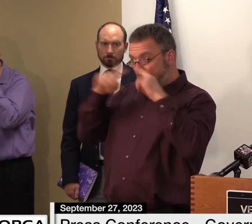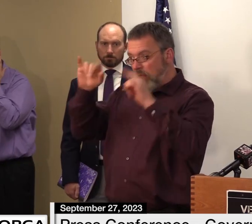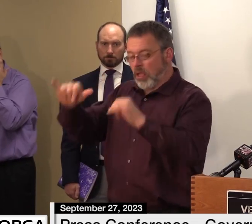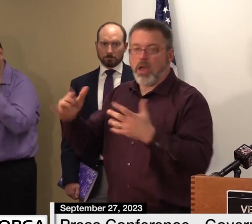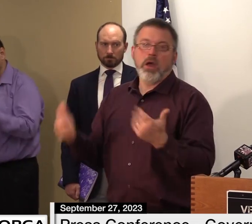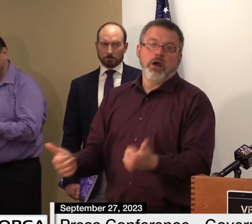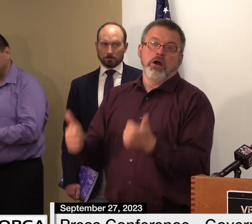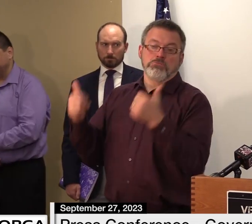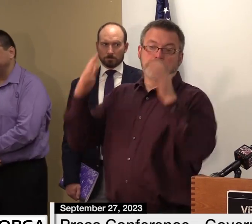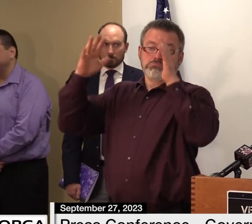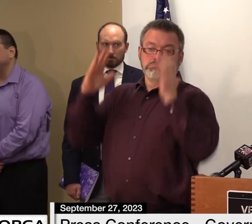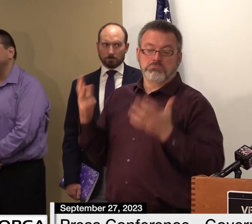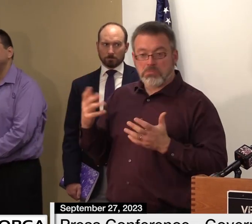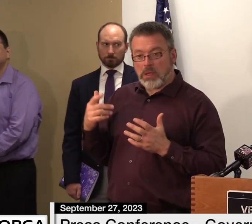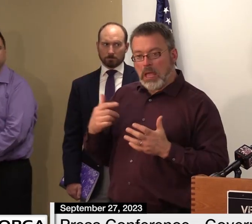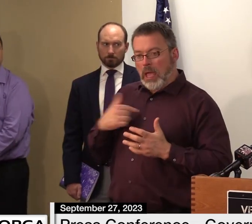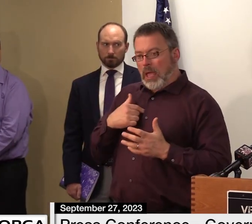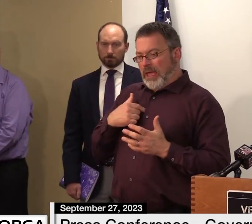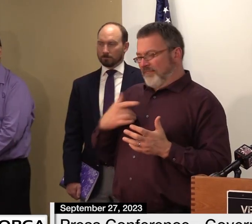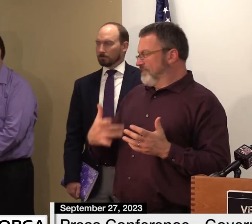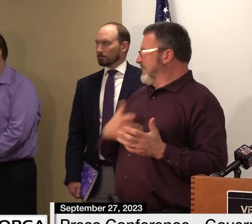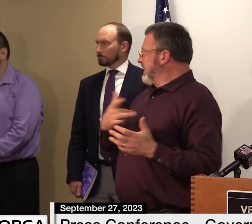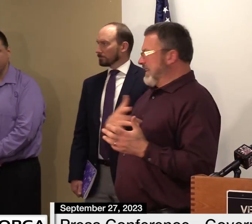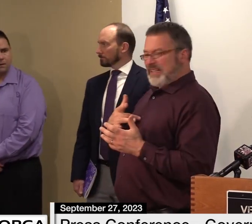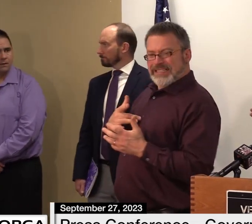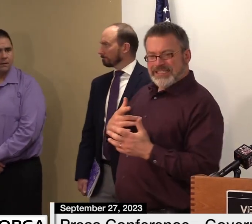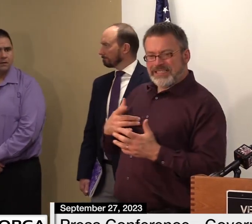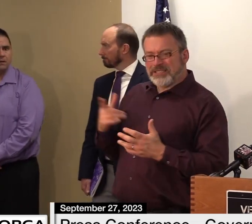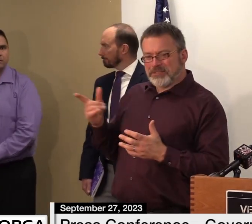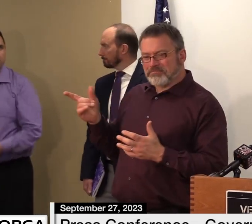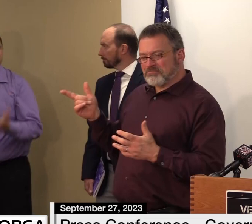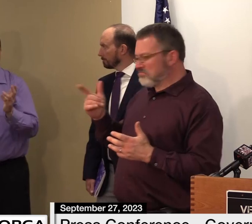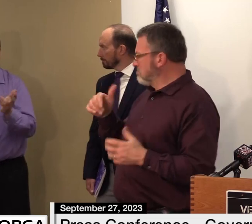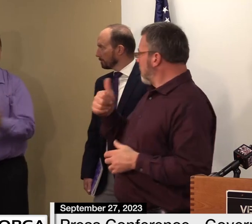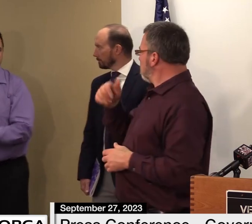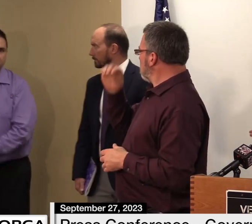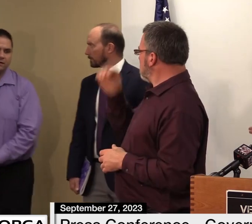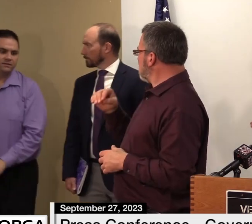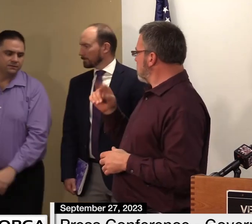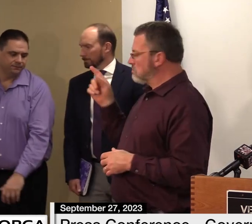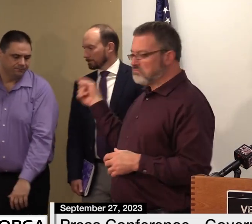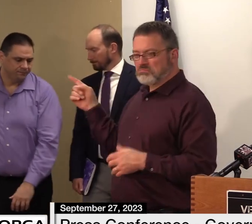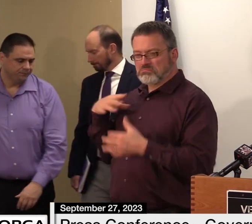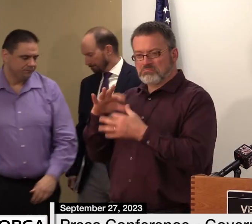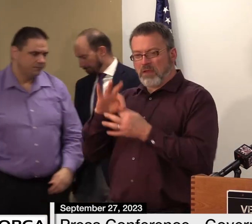it'll be 10%. Anything I should add to that, Doug? I would say that